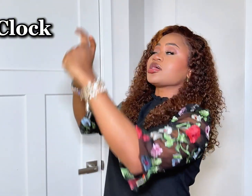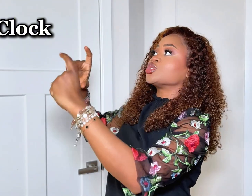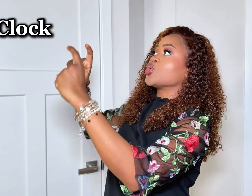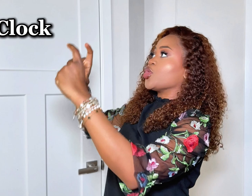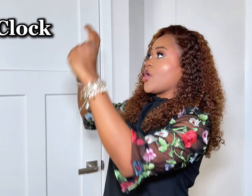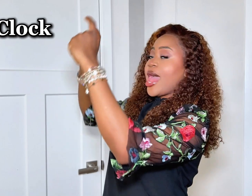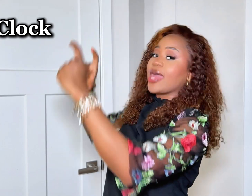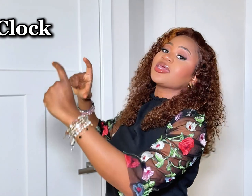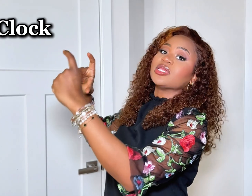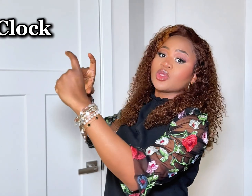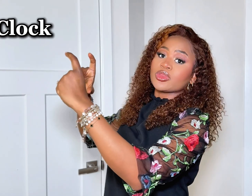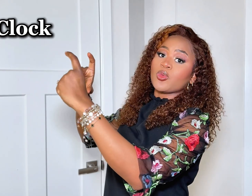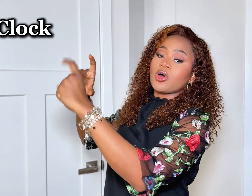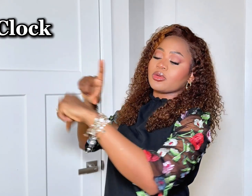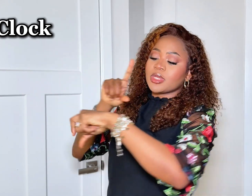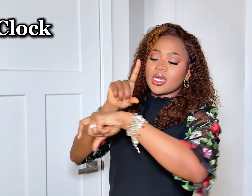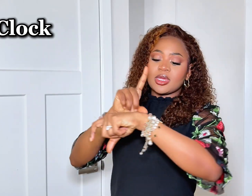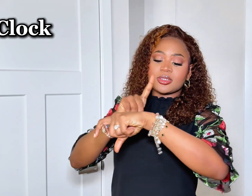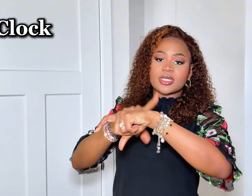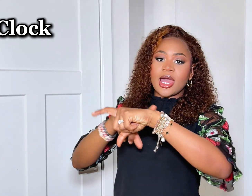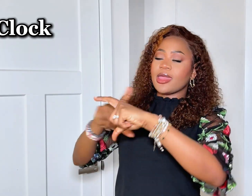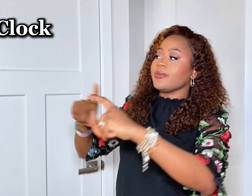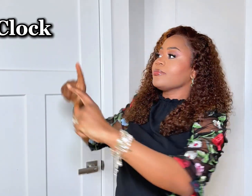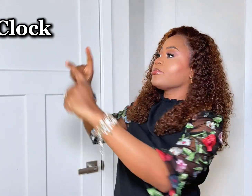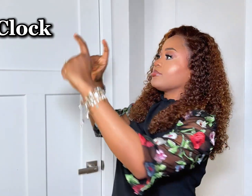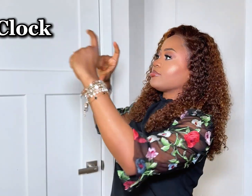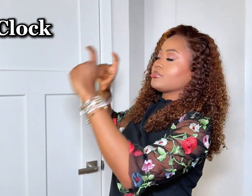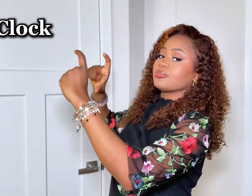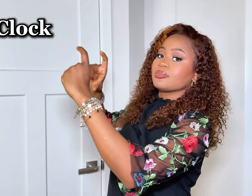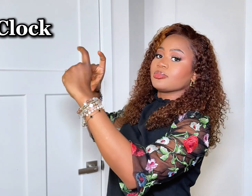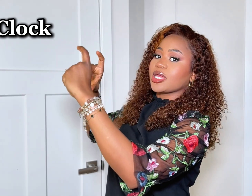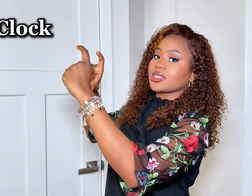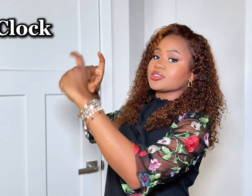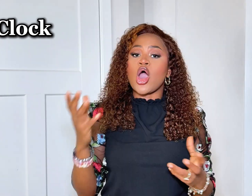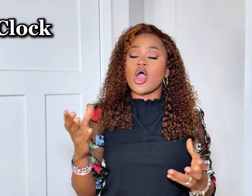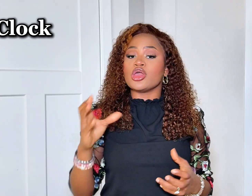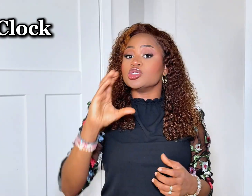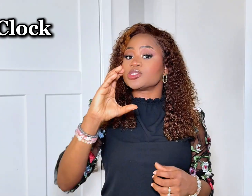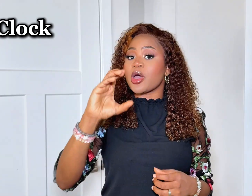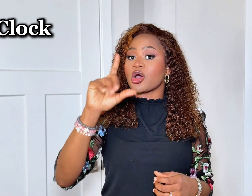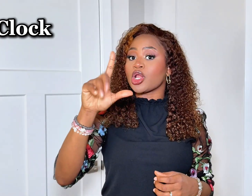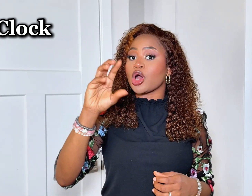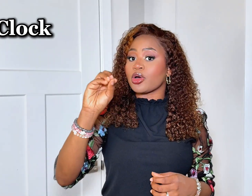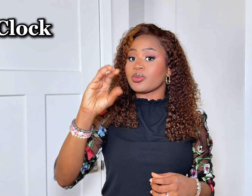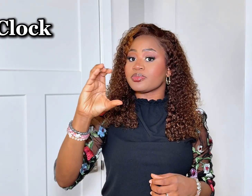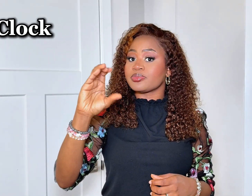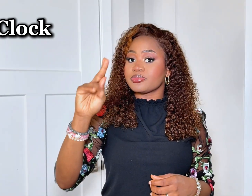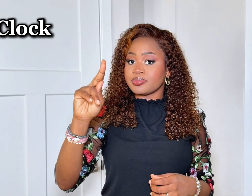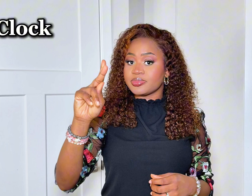though you're hanging it on the wall. Time, like this. Or you spell clock.